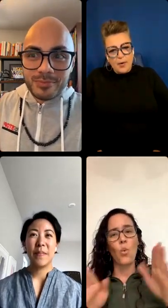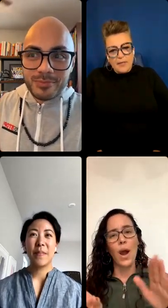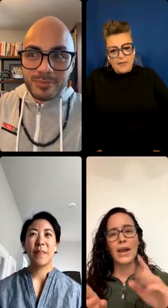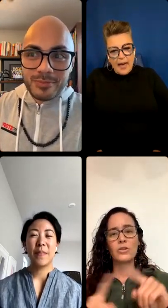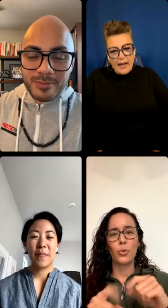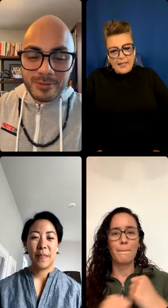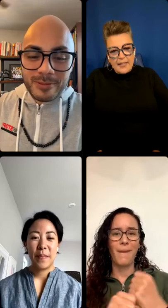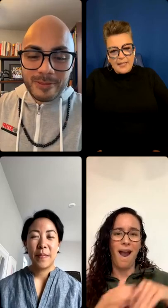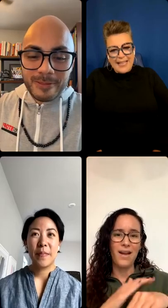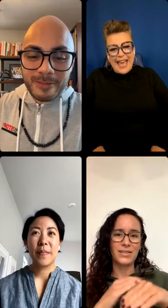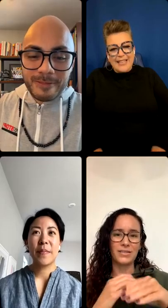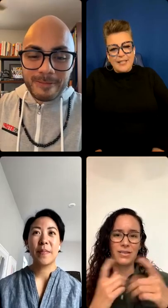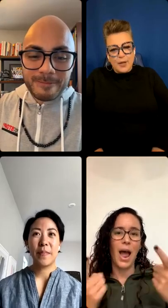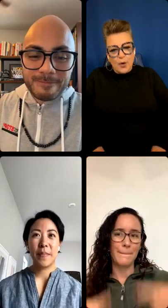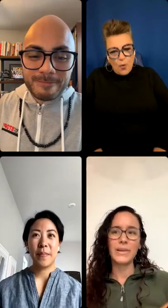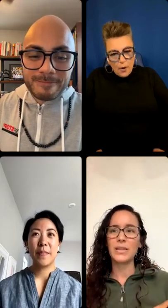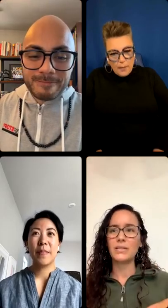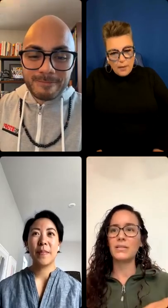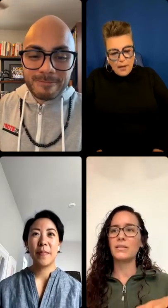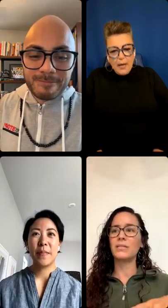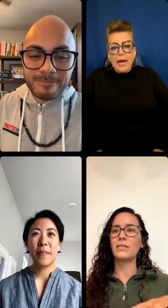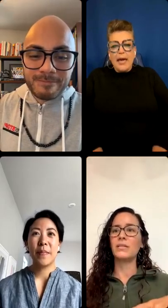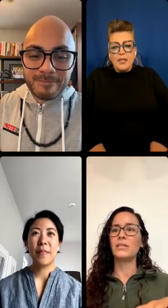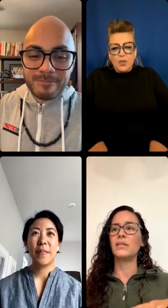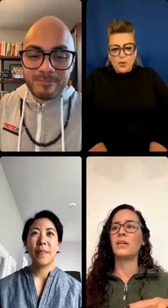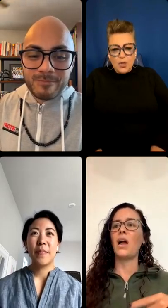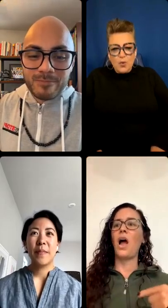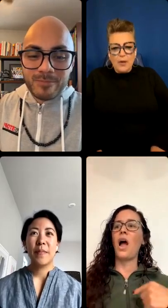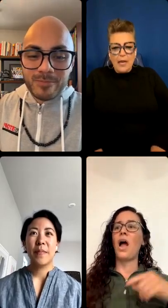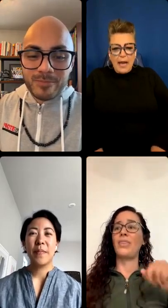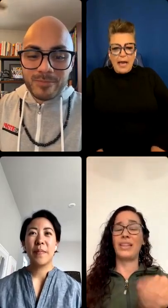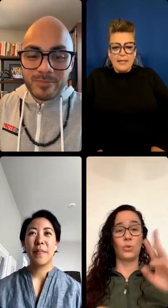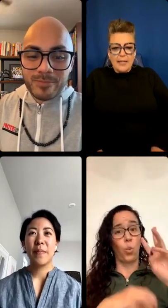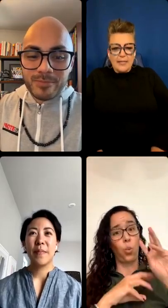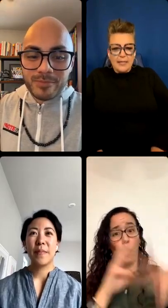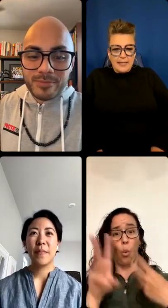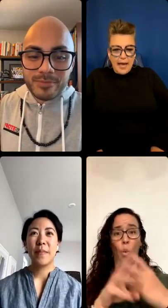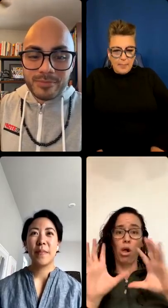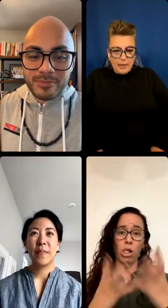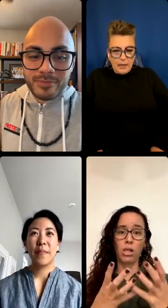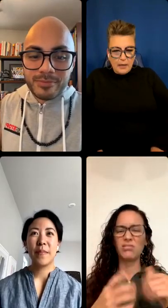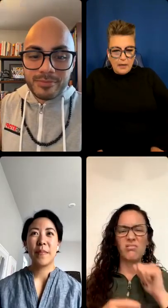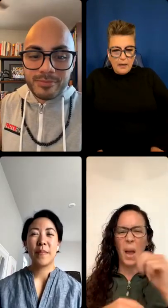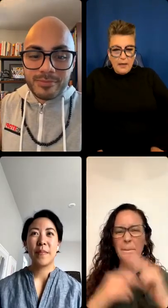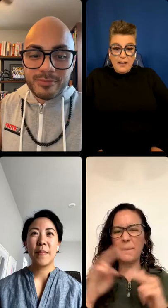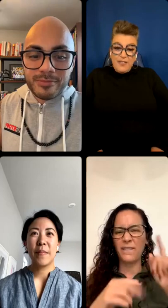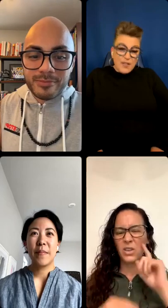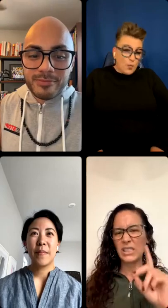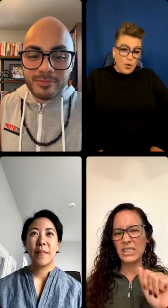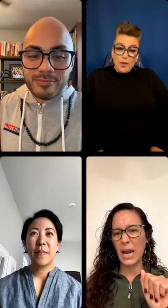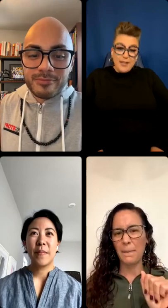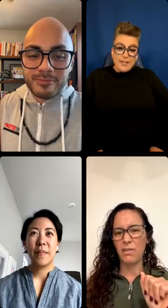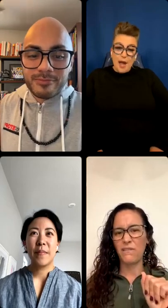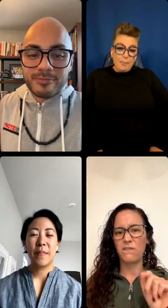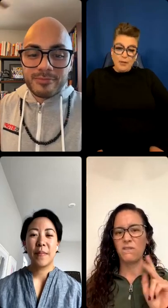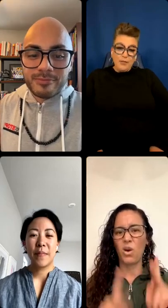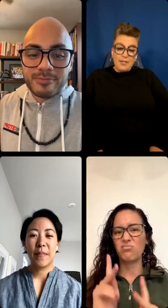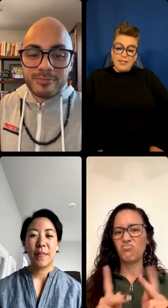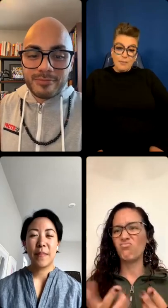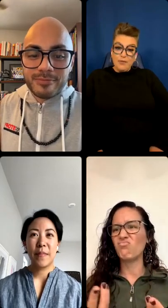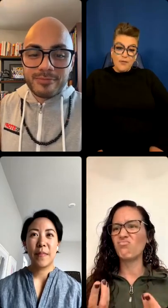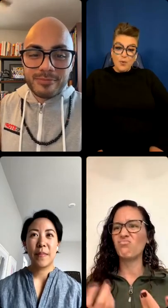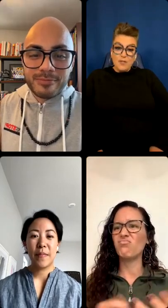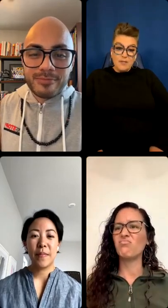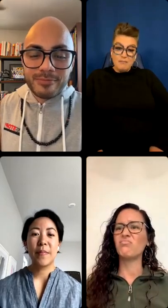the importance of access as the norm, and to ensure that access is happening. This world is not built